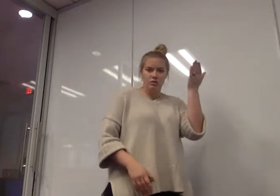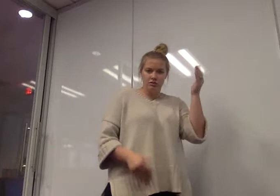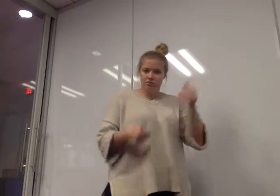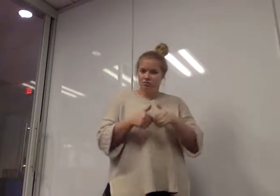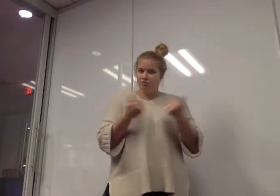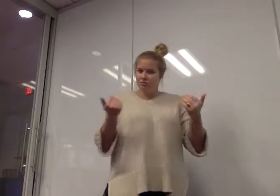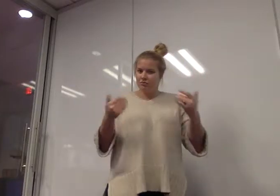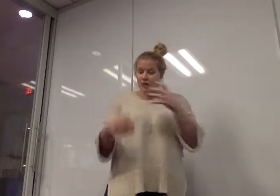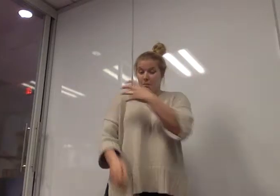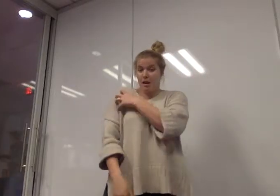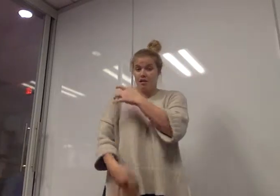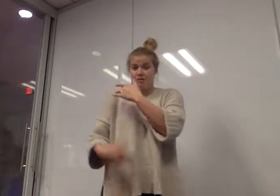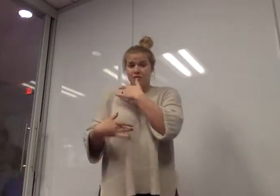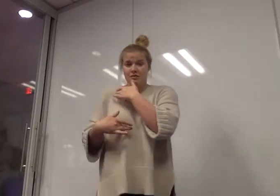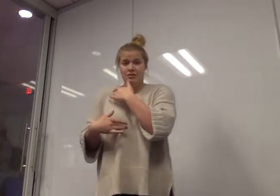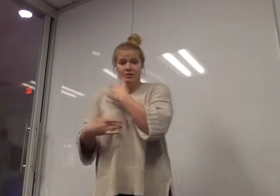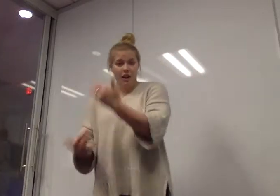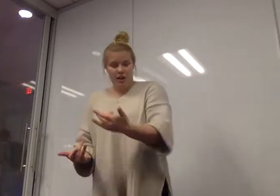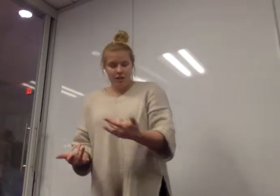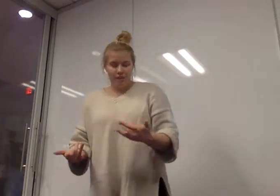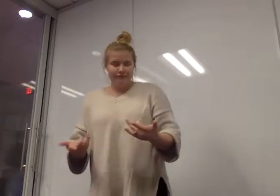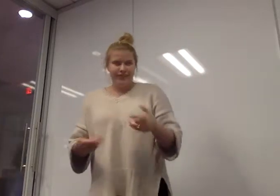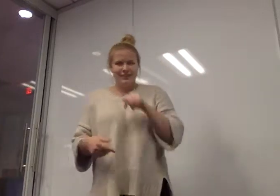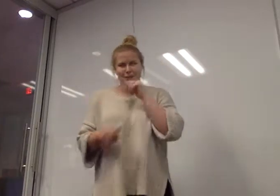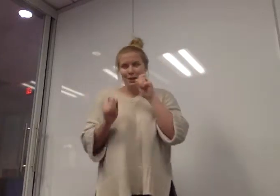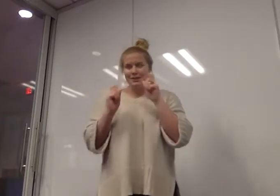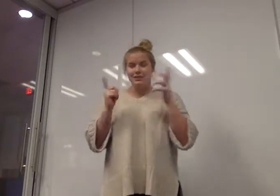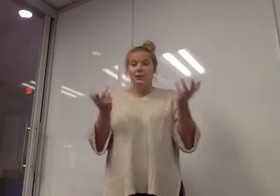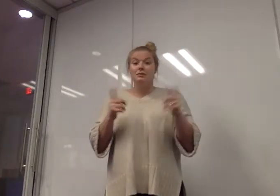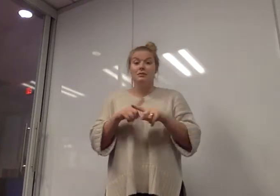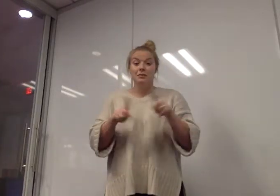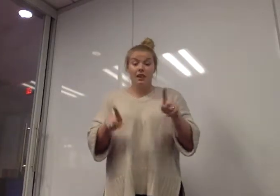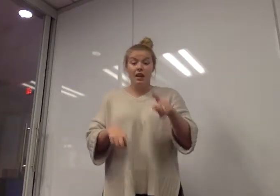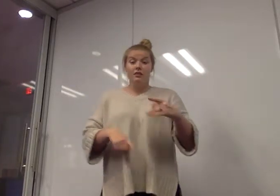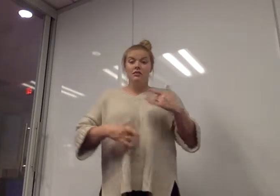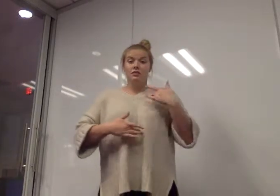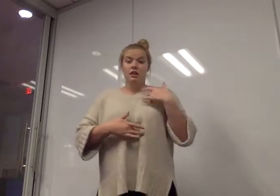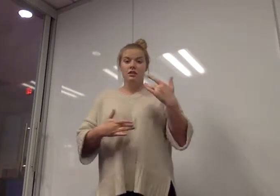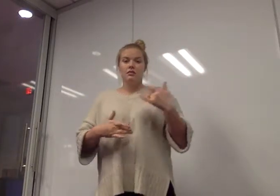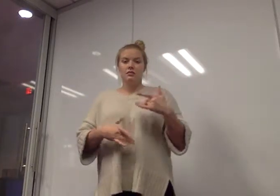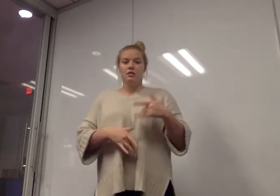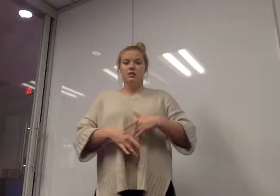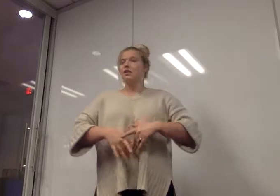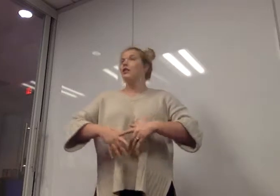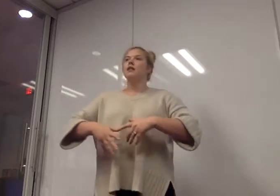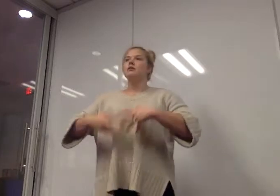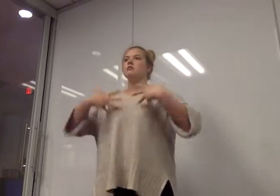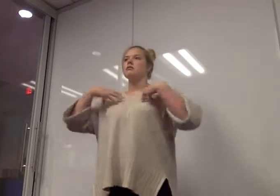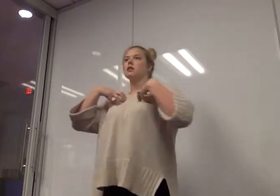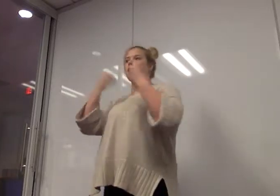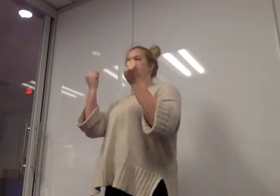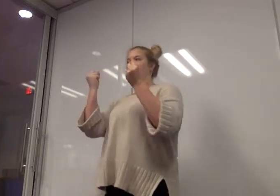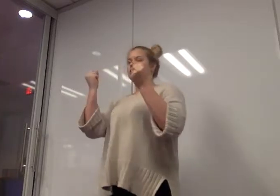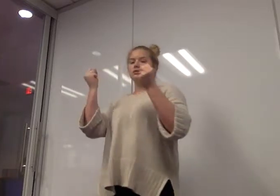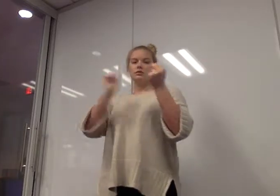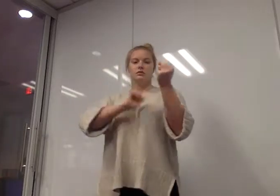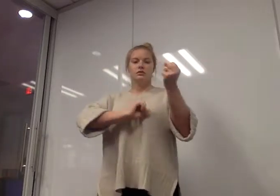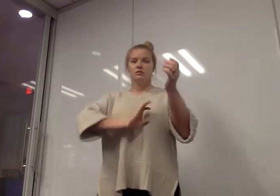powerful people tend to be, not surprisingly, more assertive and more confident, more optimistic. They